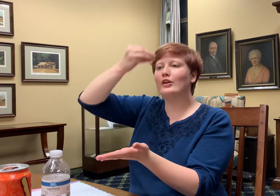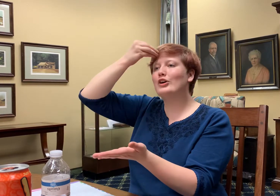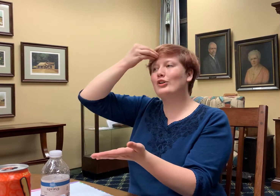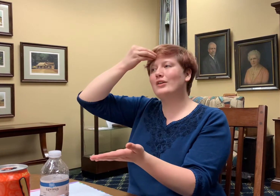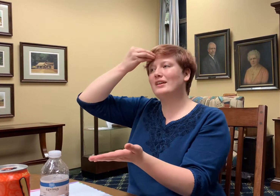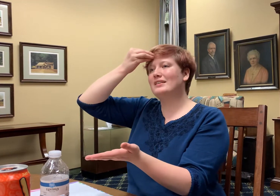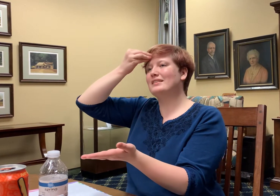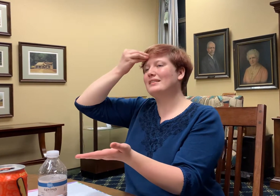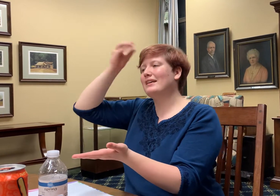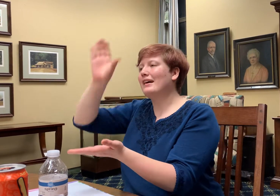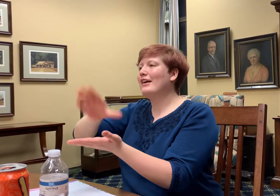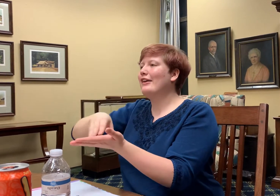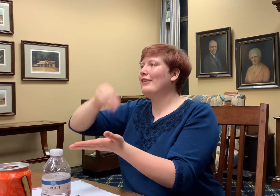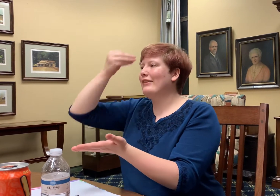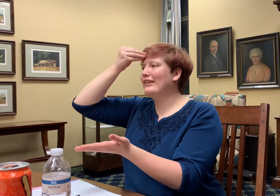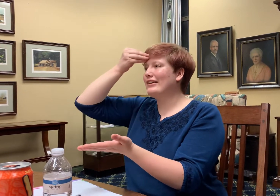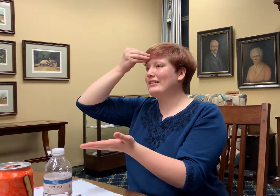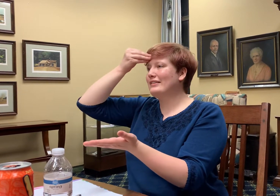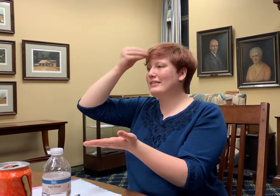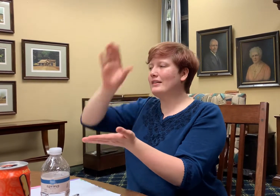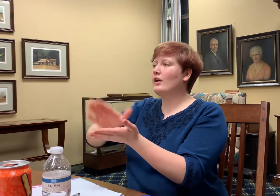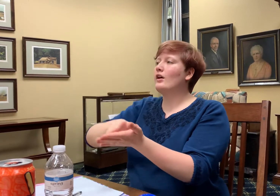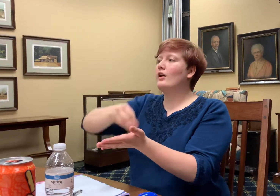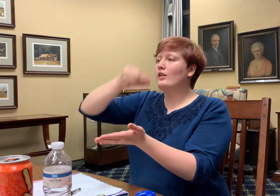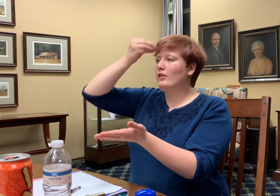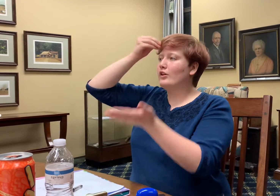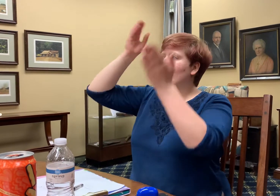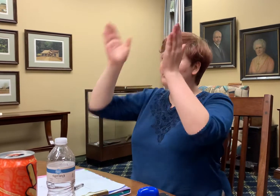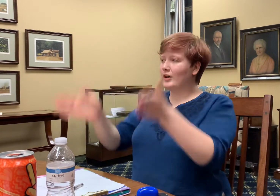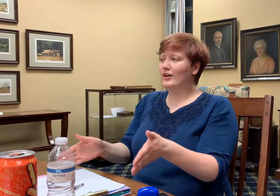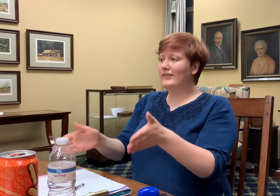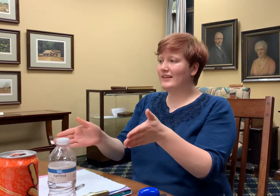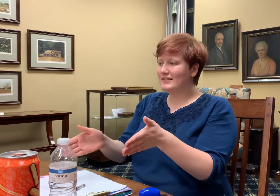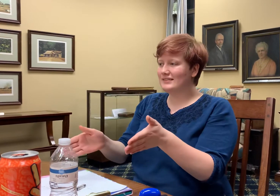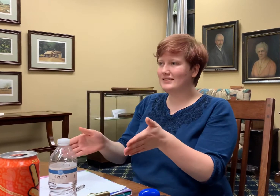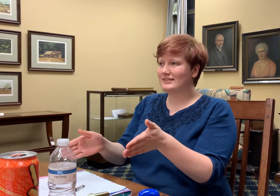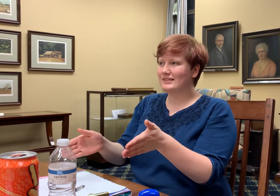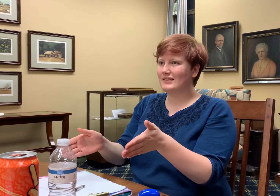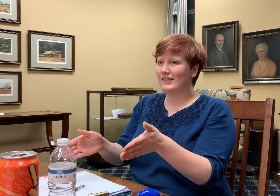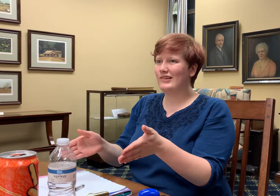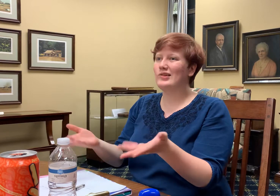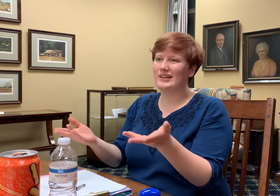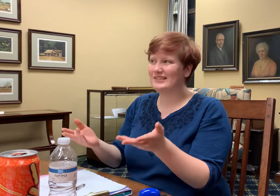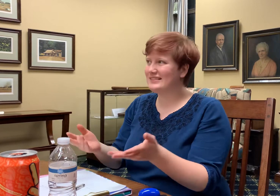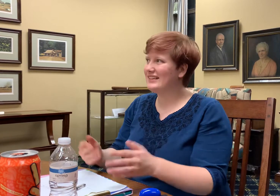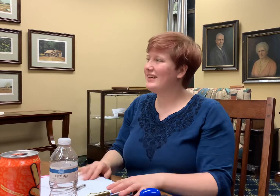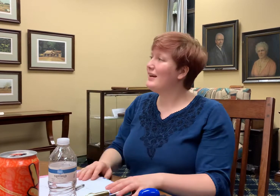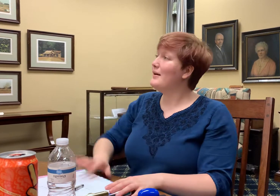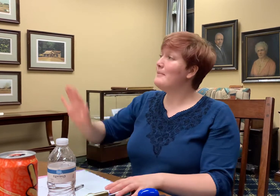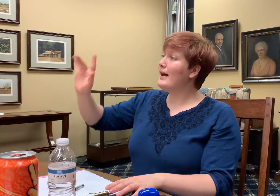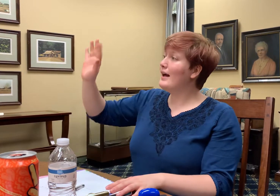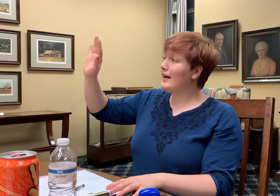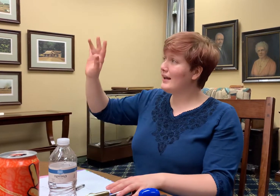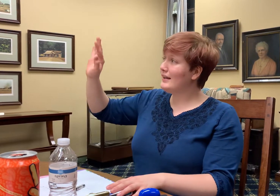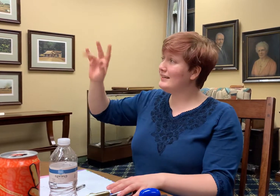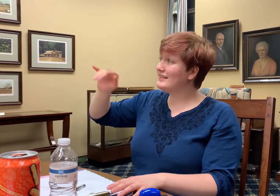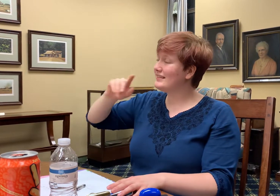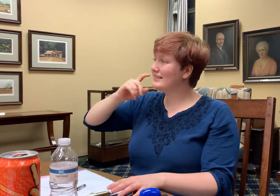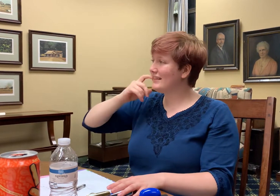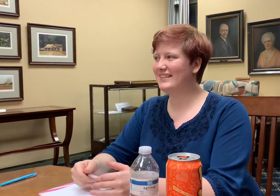Learn. Learn. Learn person, student. Bye. See ya.